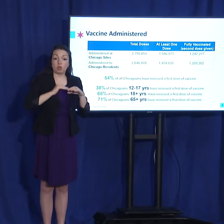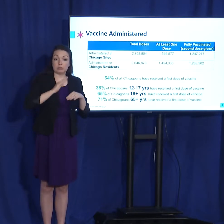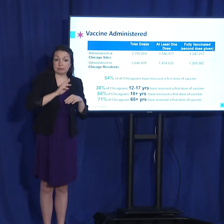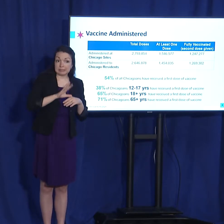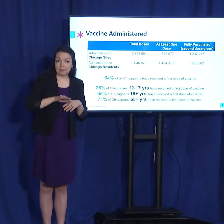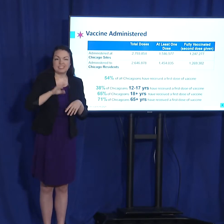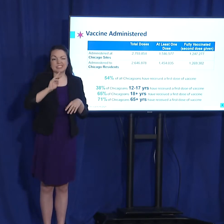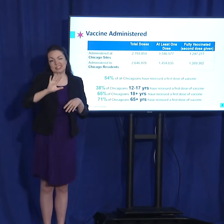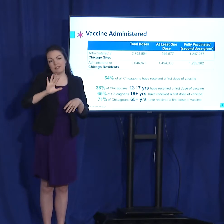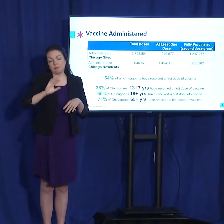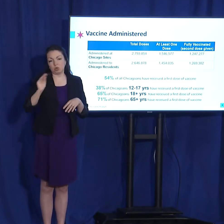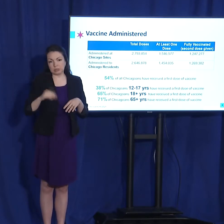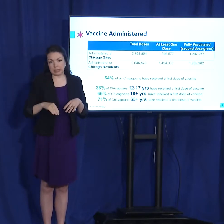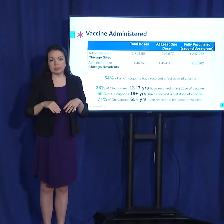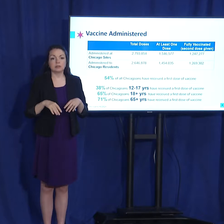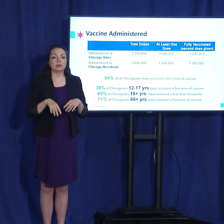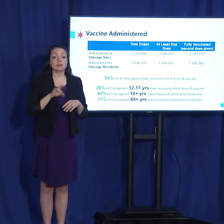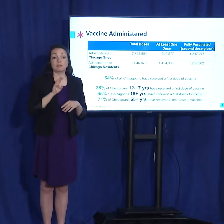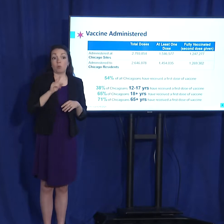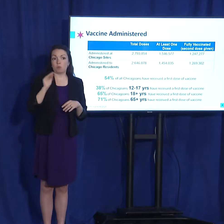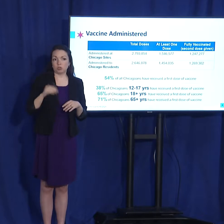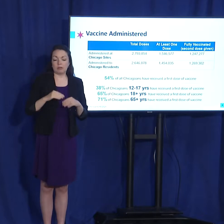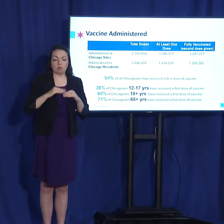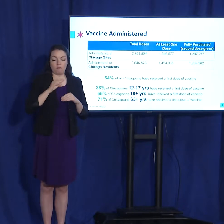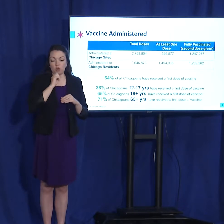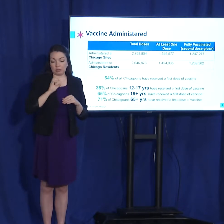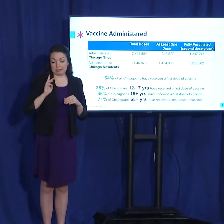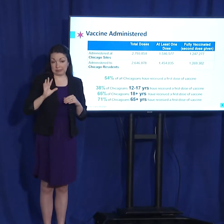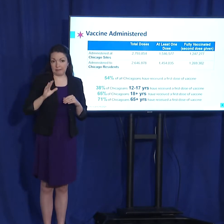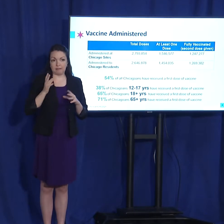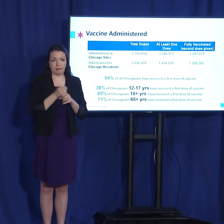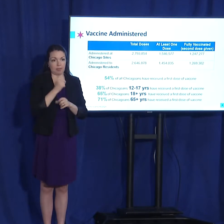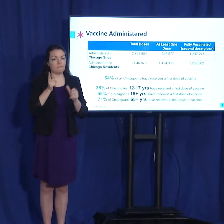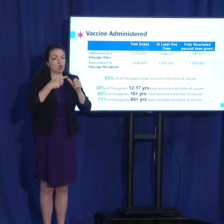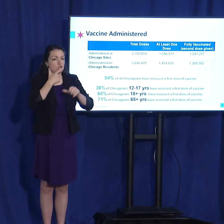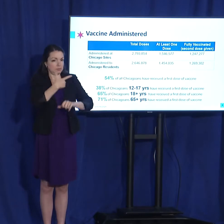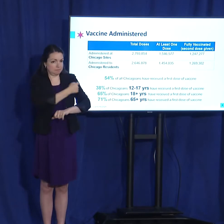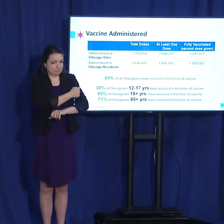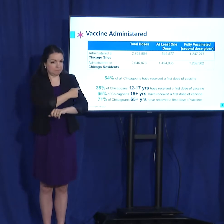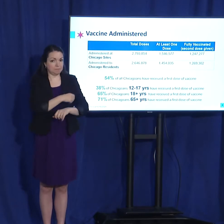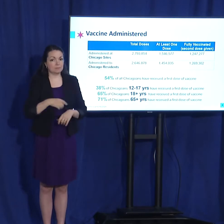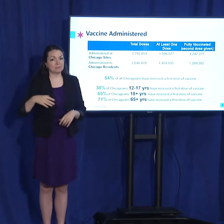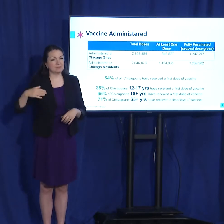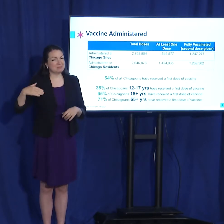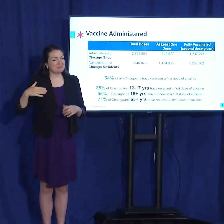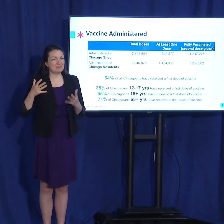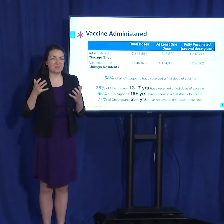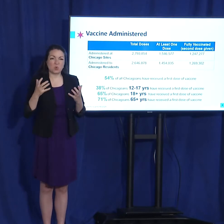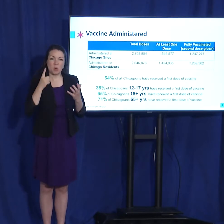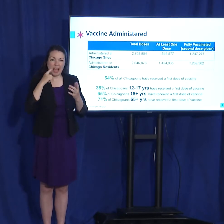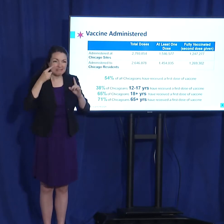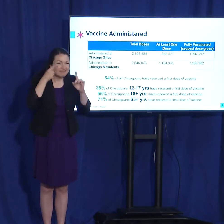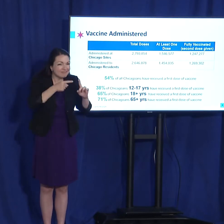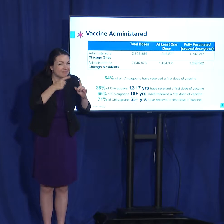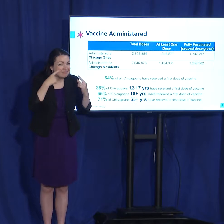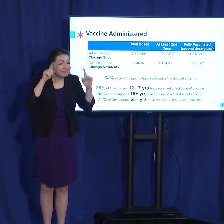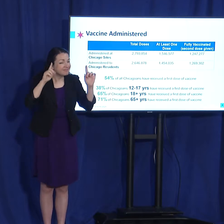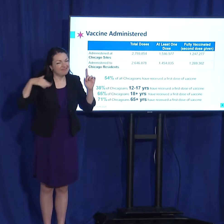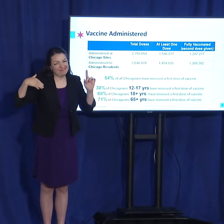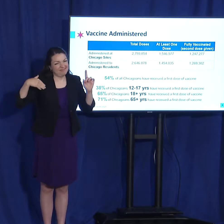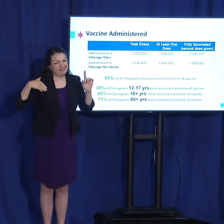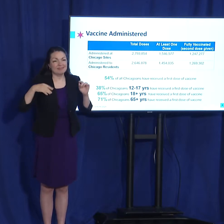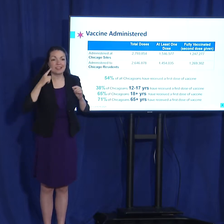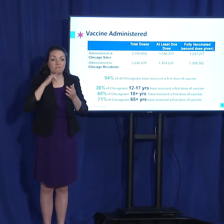dose, and 71% of those over 65 have gotten a first dose. It's not where we want to be, though, particularly for